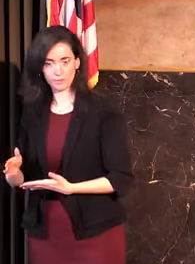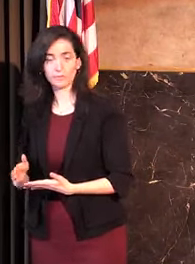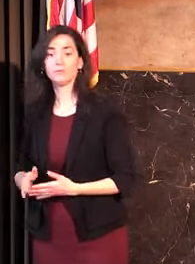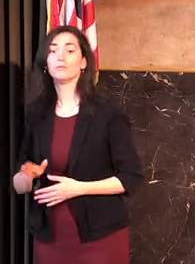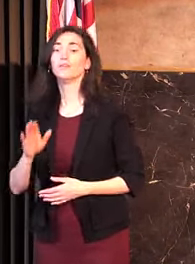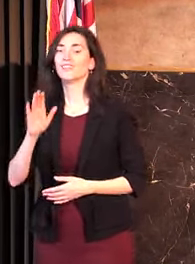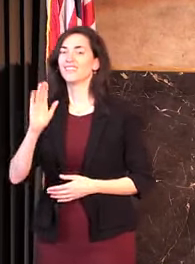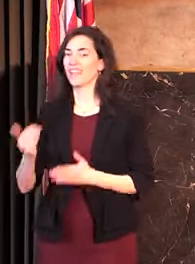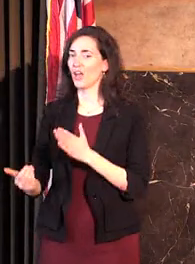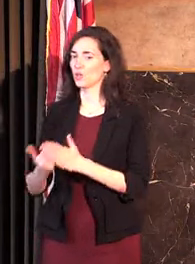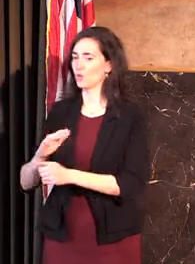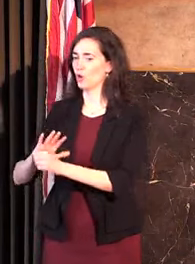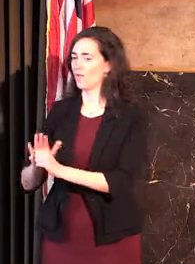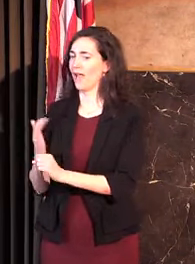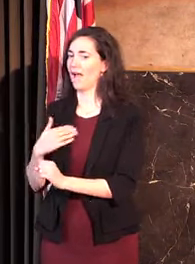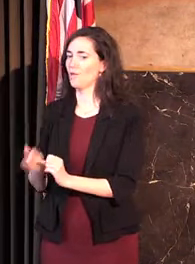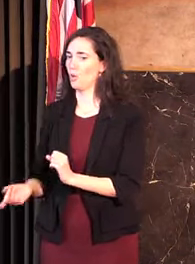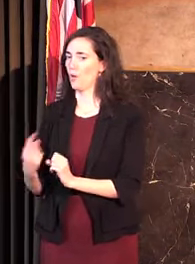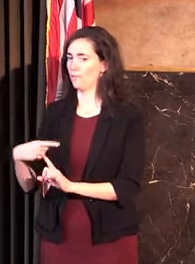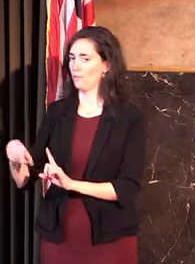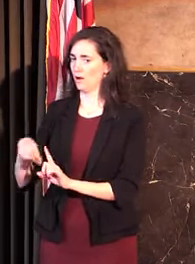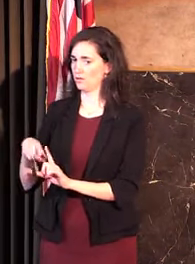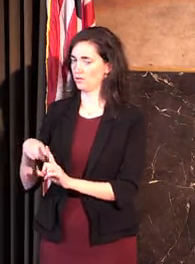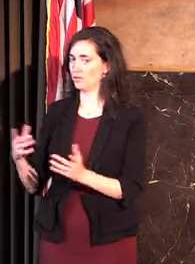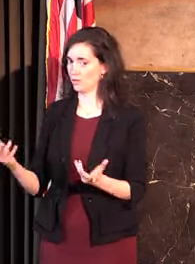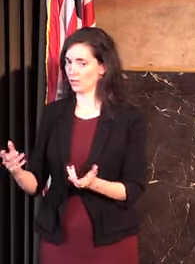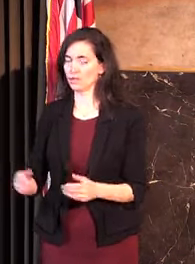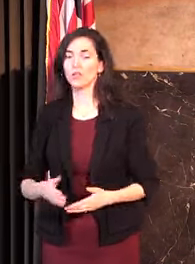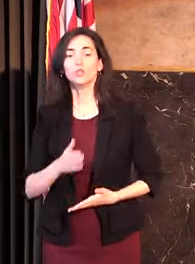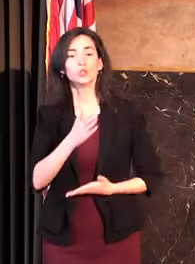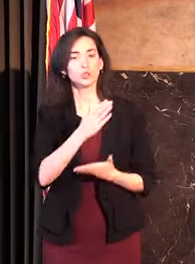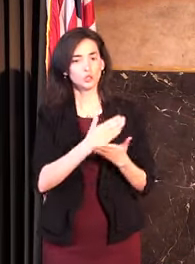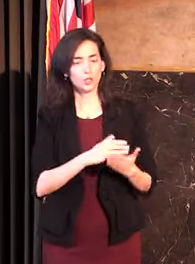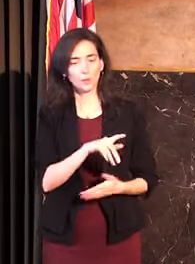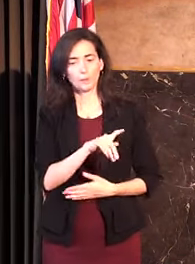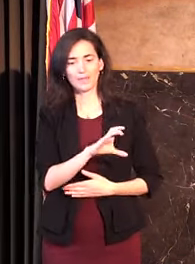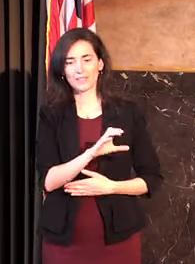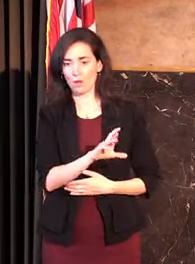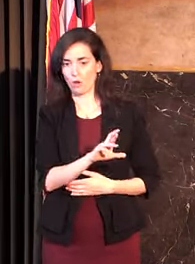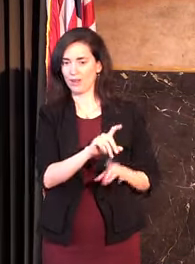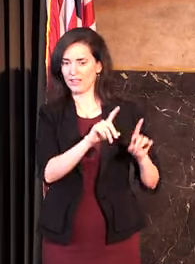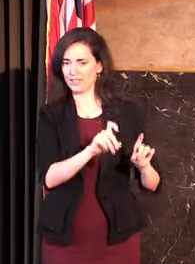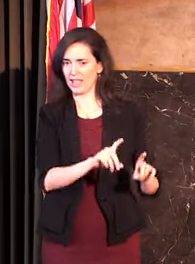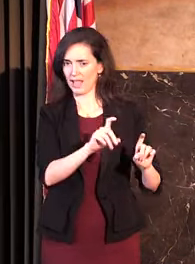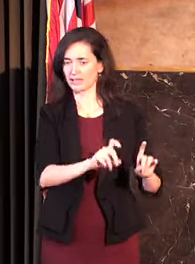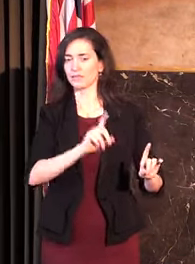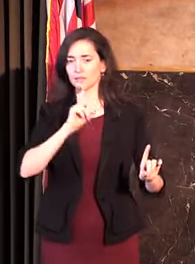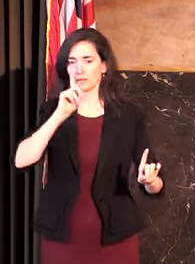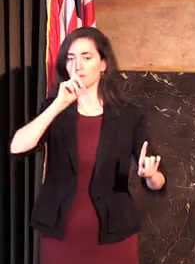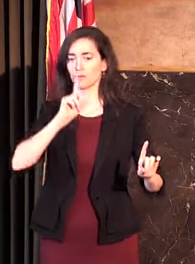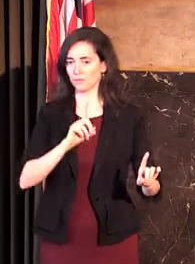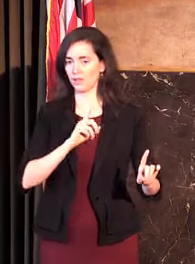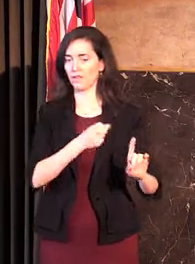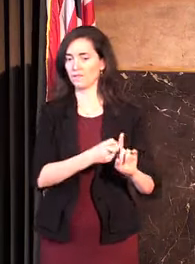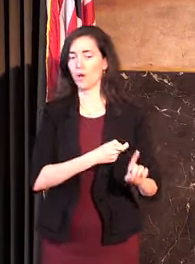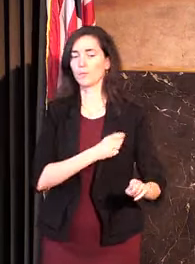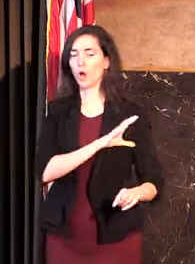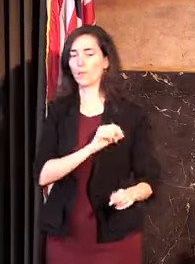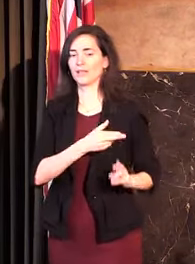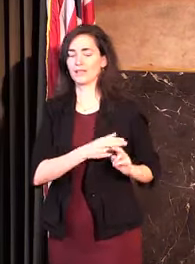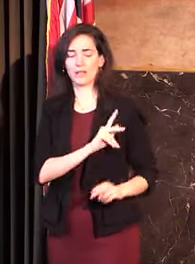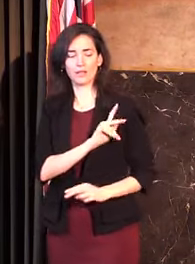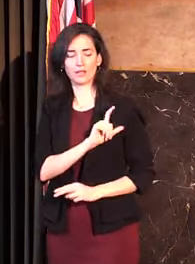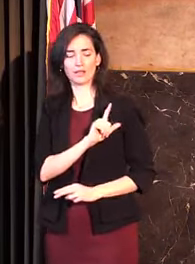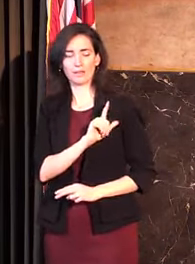variant, and that is for some types of PCR tests, for PCR tests that are run on a platform produced by the company Thermo Fisher, which